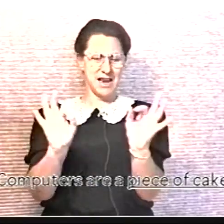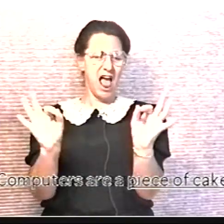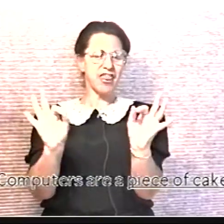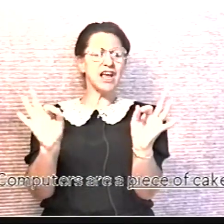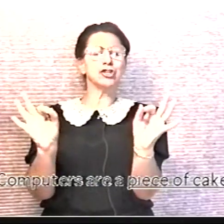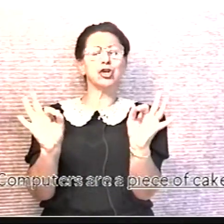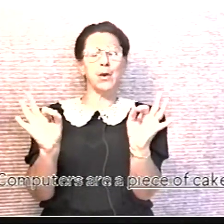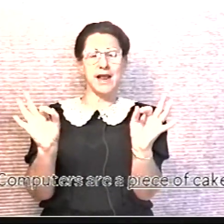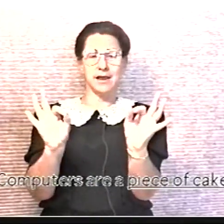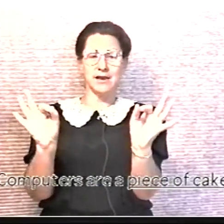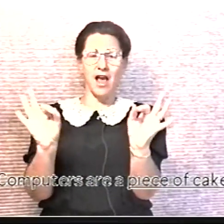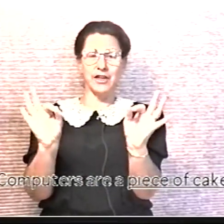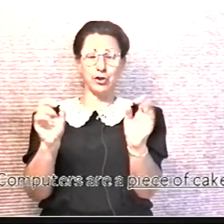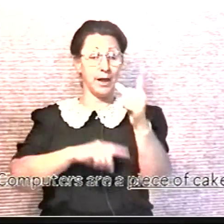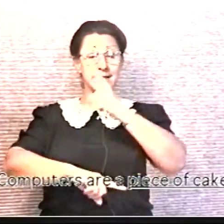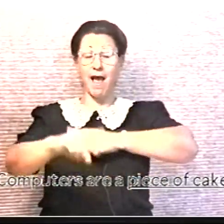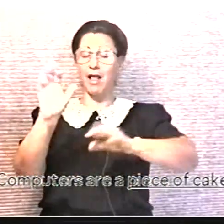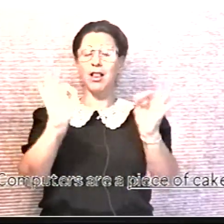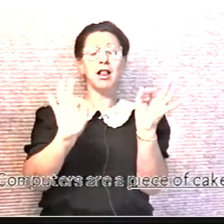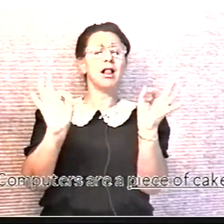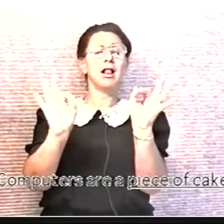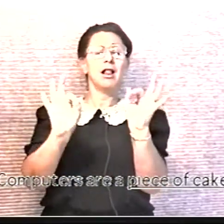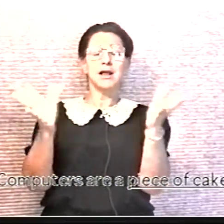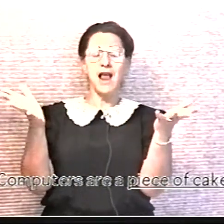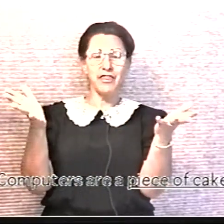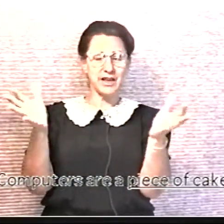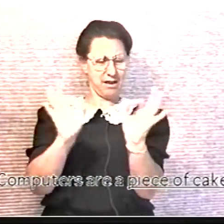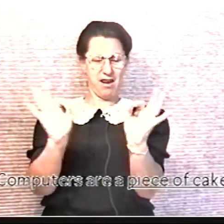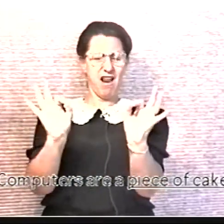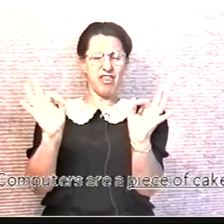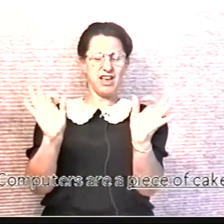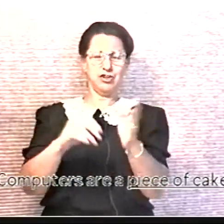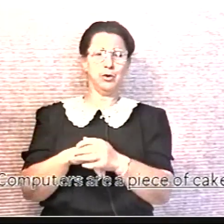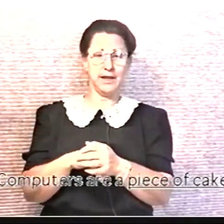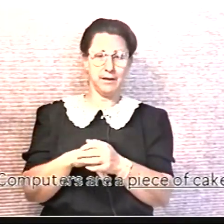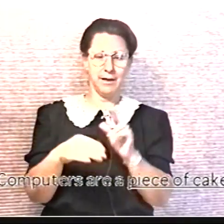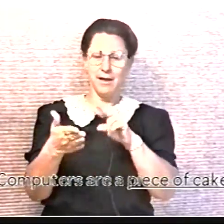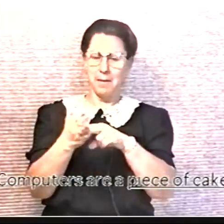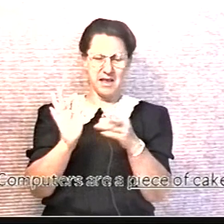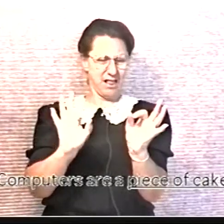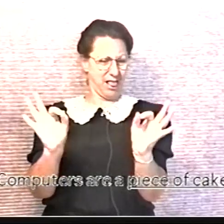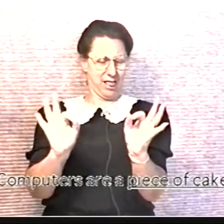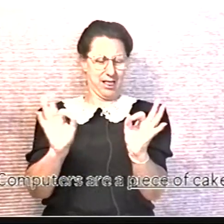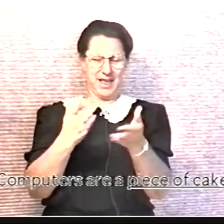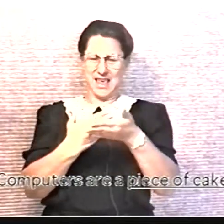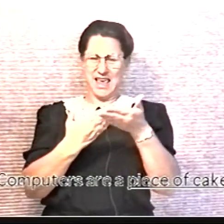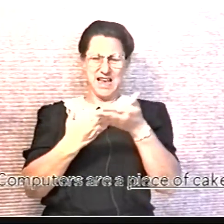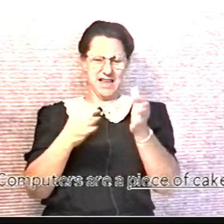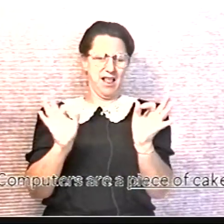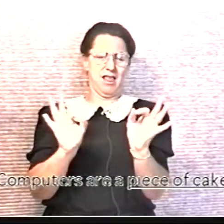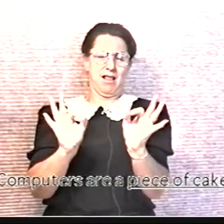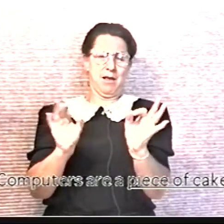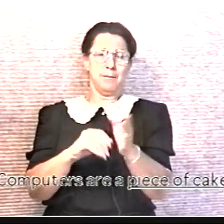nothing to it. Sign. Nothing to it. It's easy. Piece of